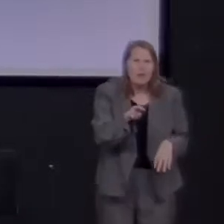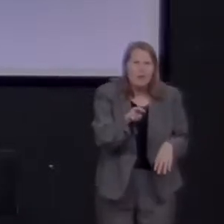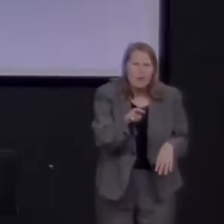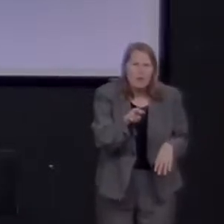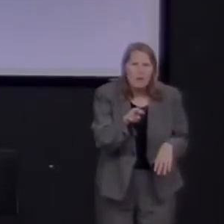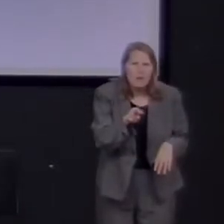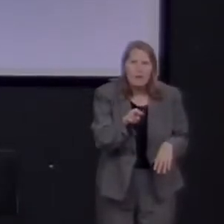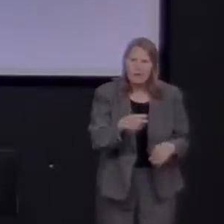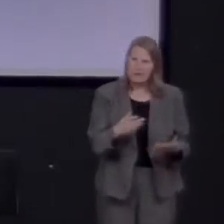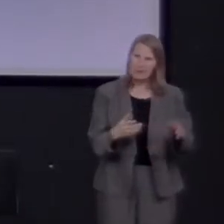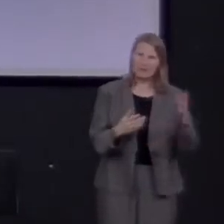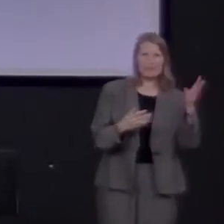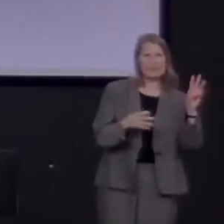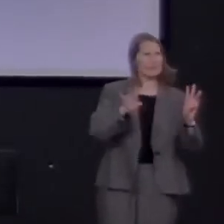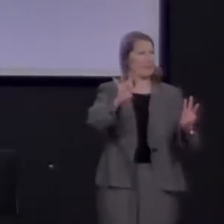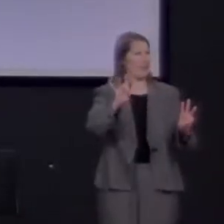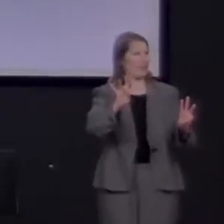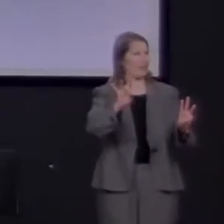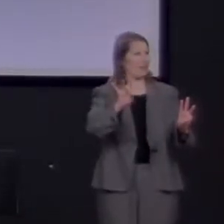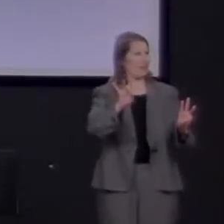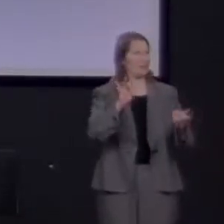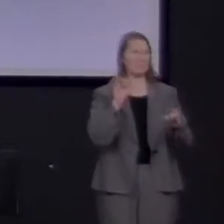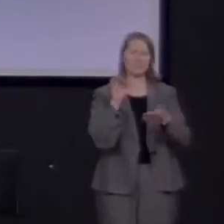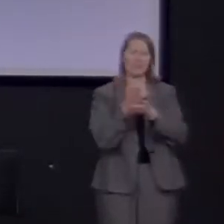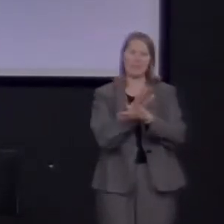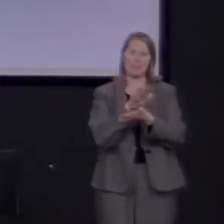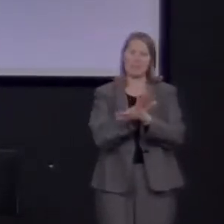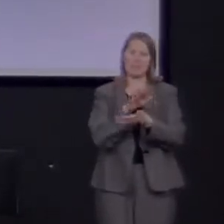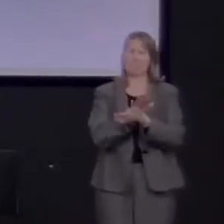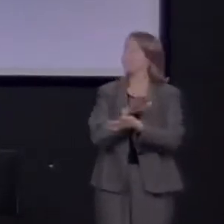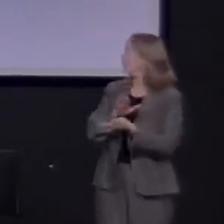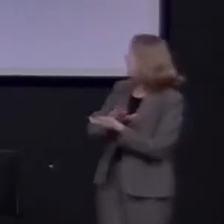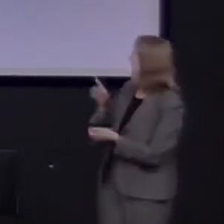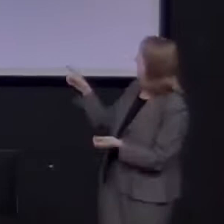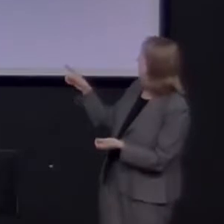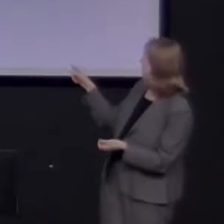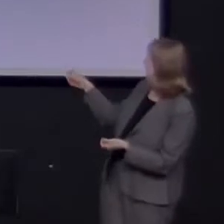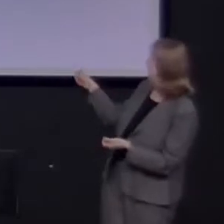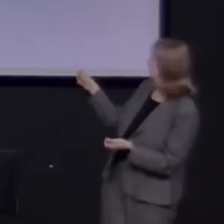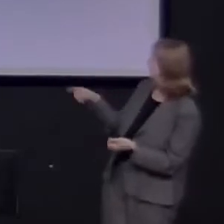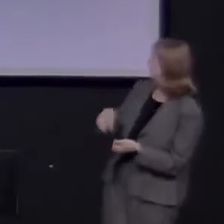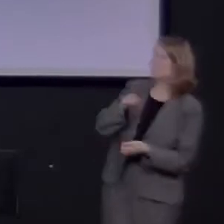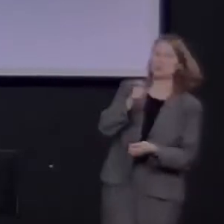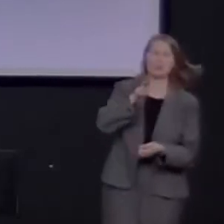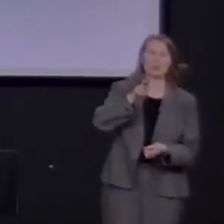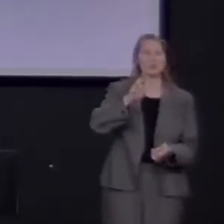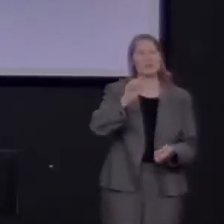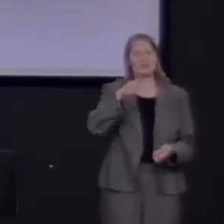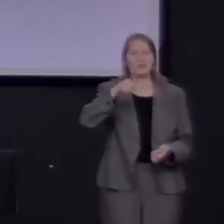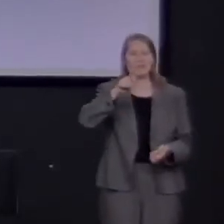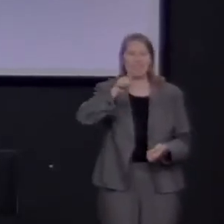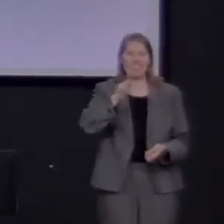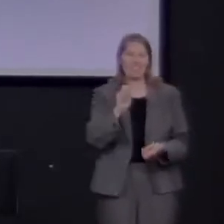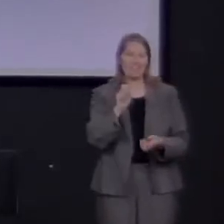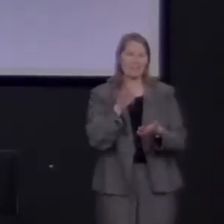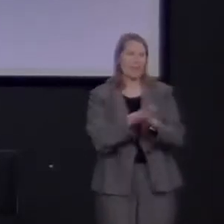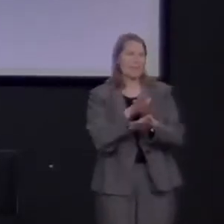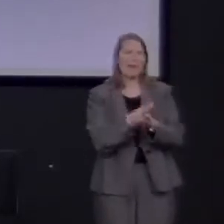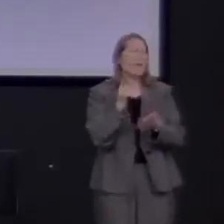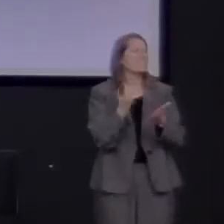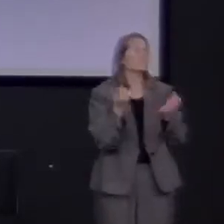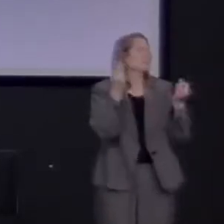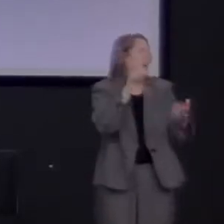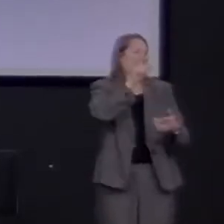dots. This was shown in a seminal paper by Fei Xu and Liz Spelke in 2000 and has since been replicated in a number of